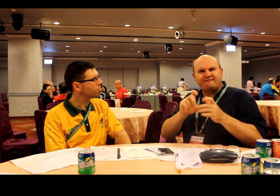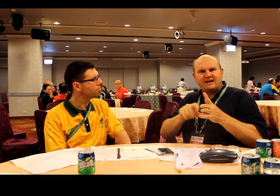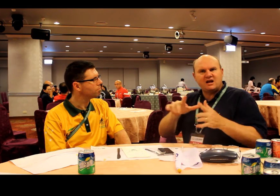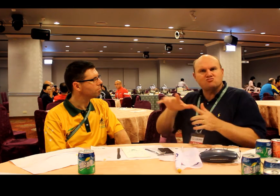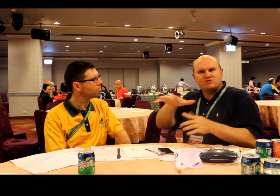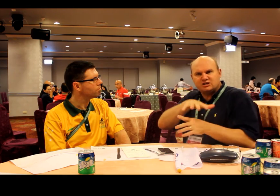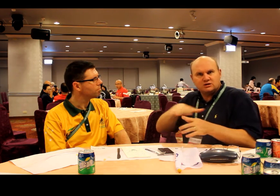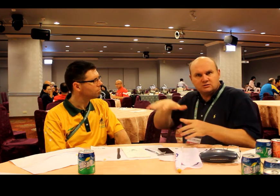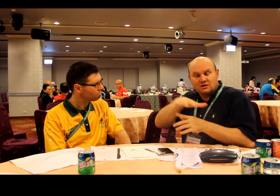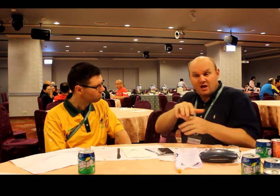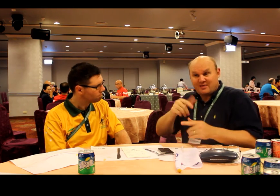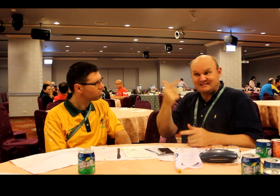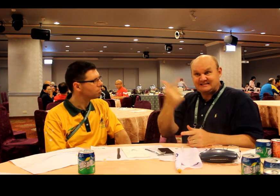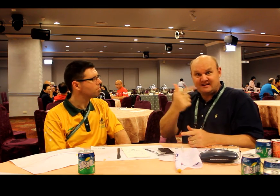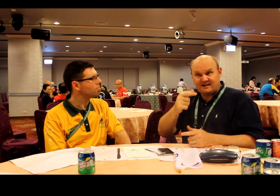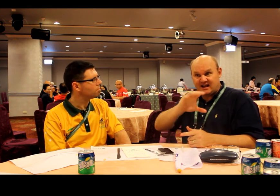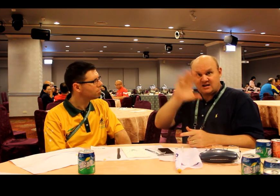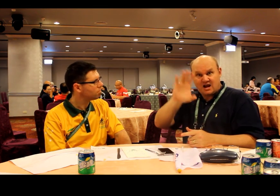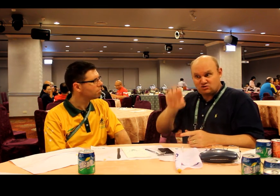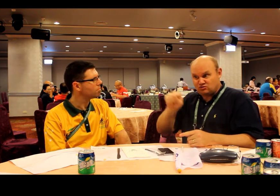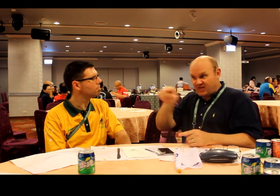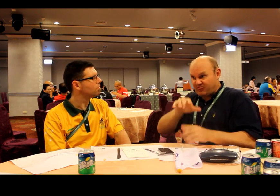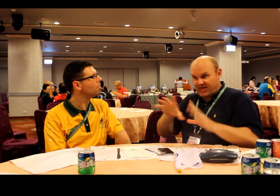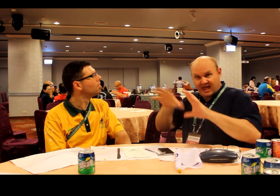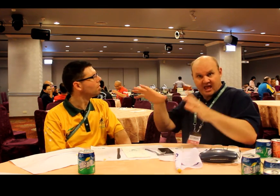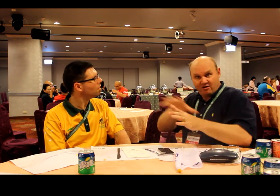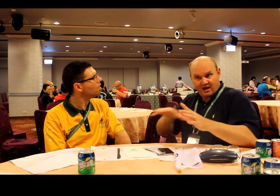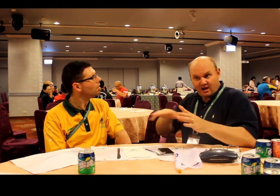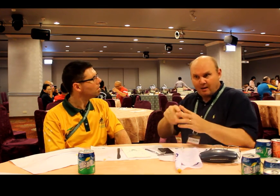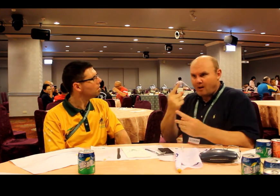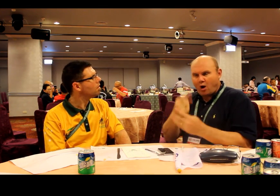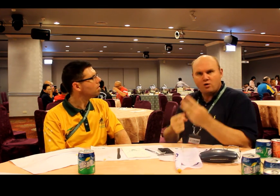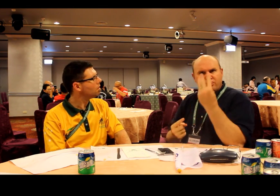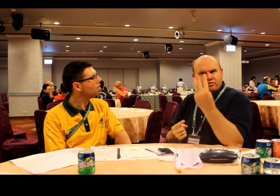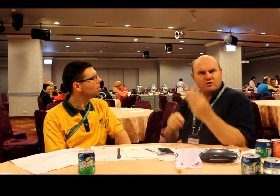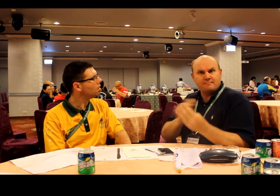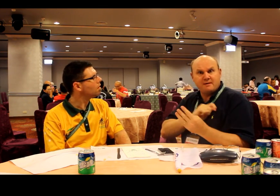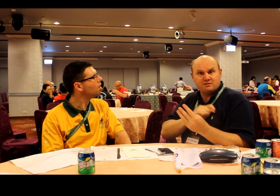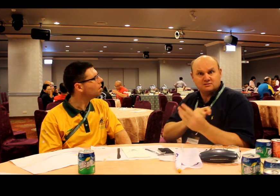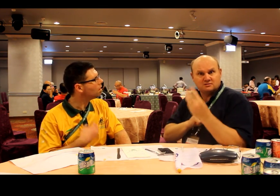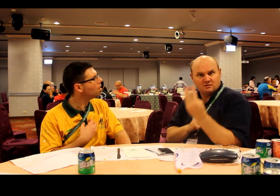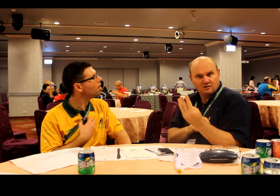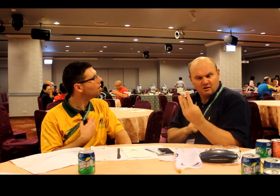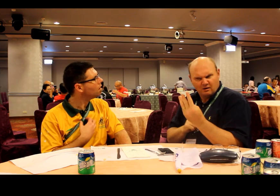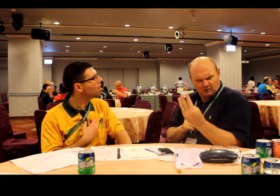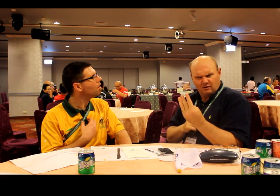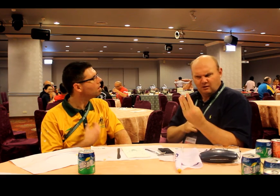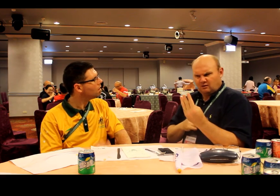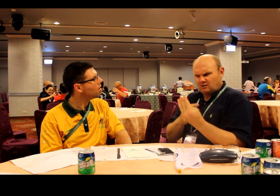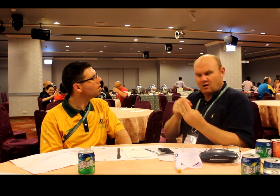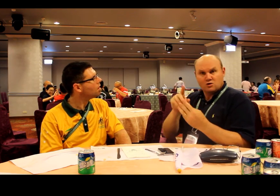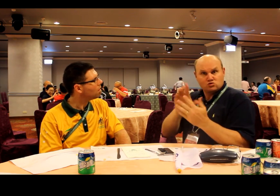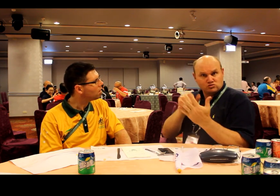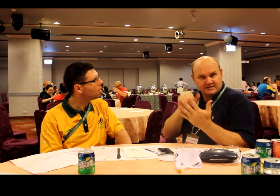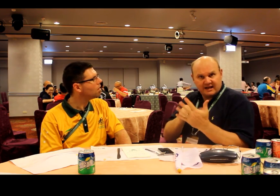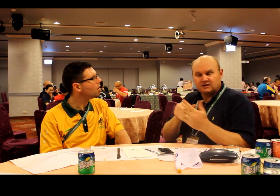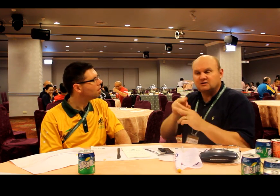because with the Asia Pacific region, there's 17 countries within that area, three members.